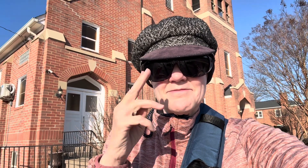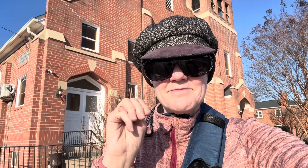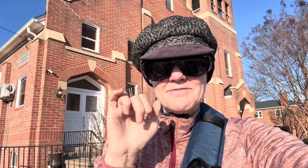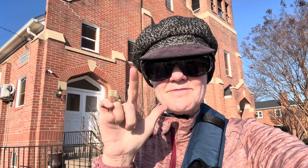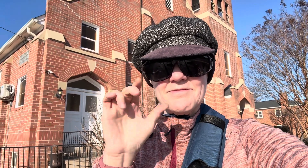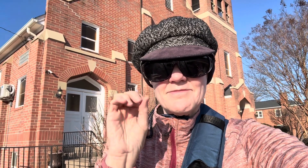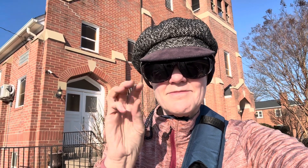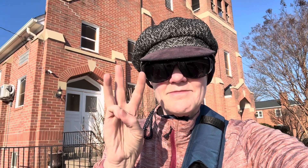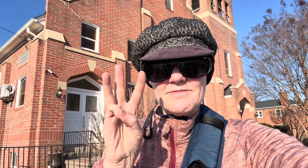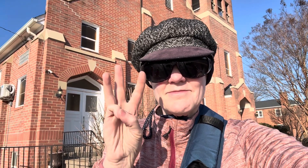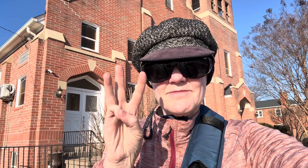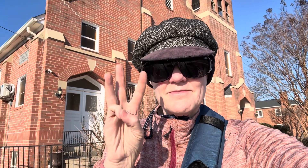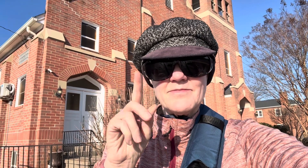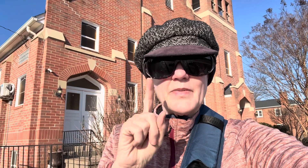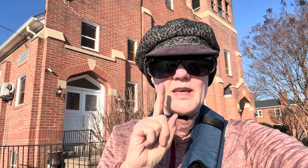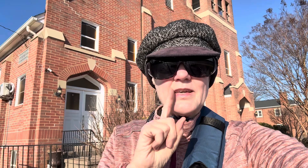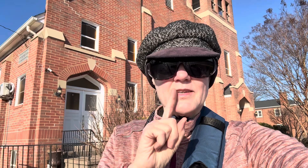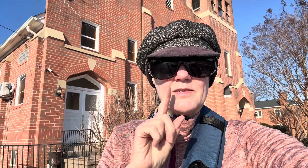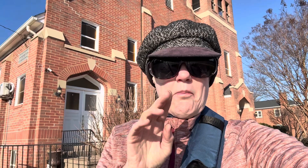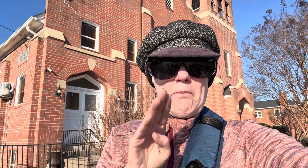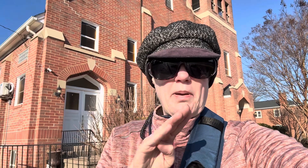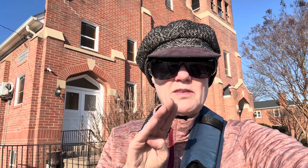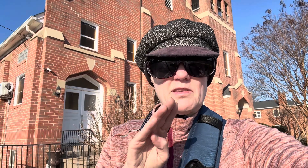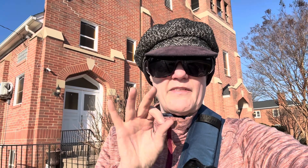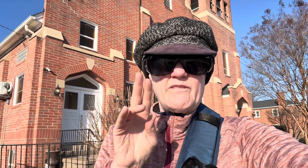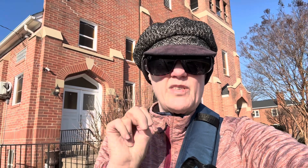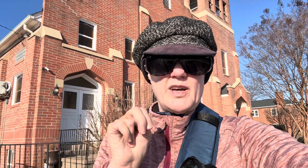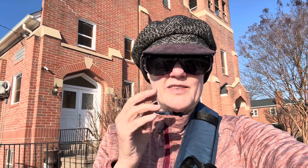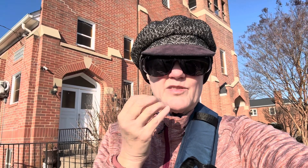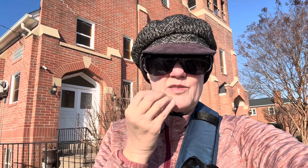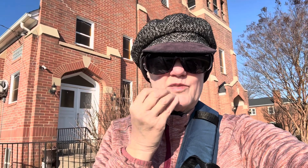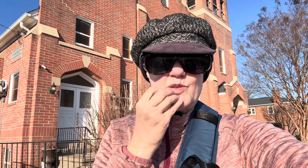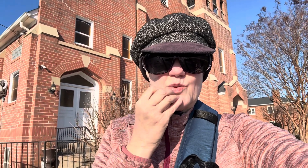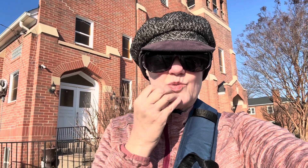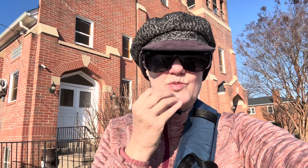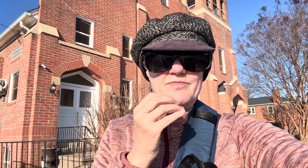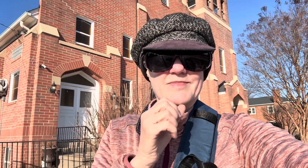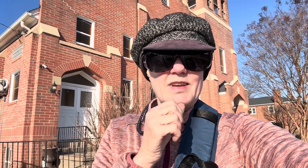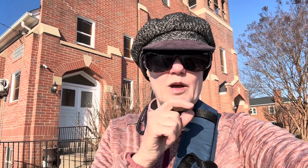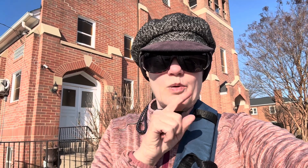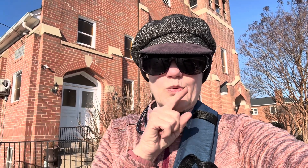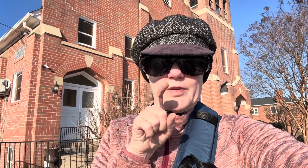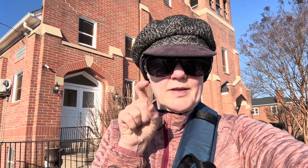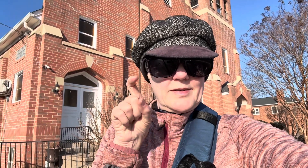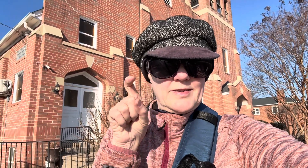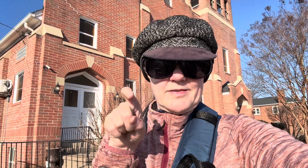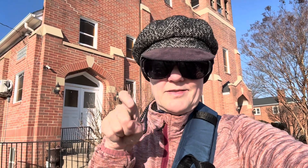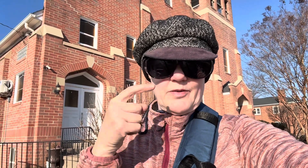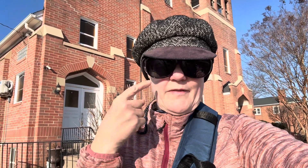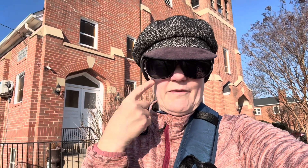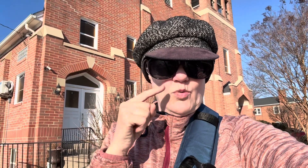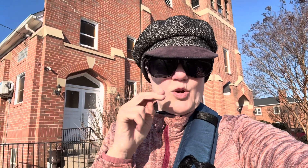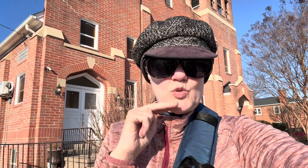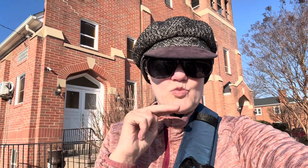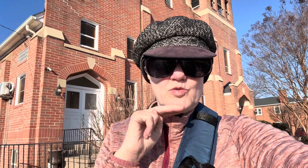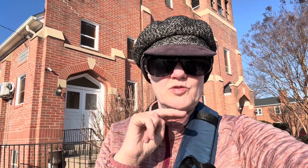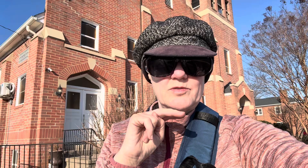marshmallow. That's really more of a fun food. It's not really nutritious or adding to his